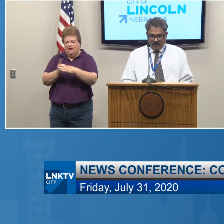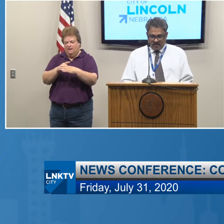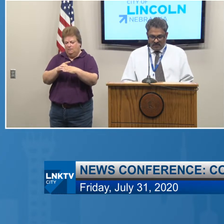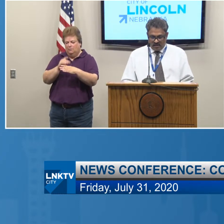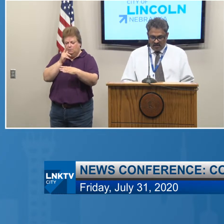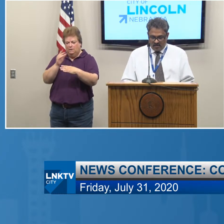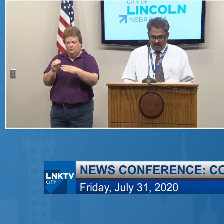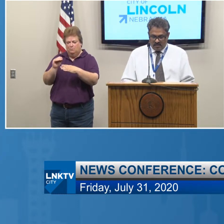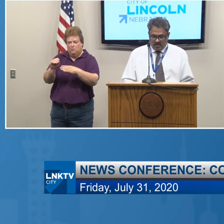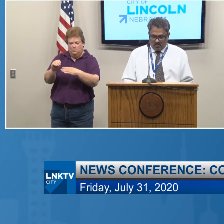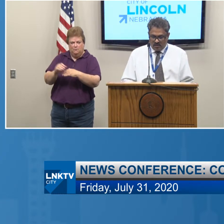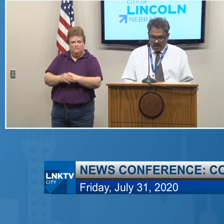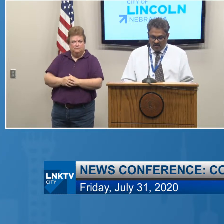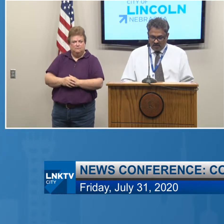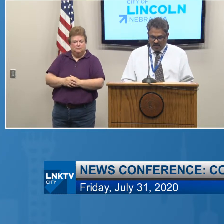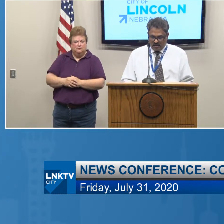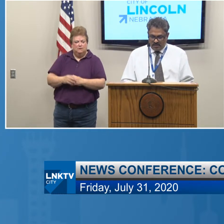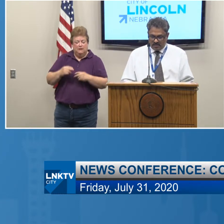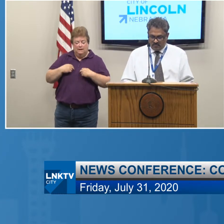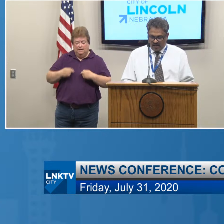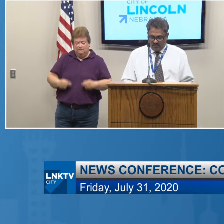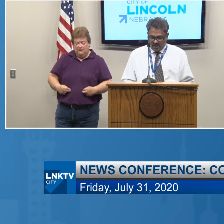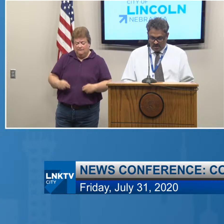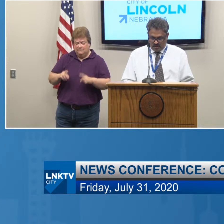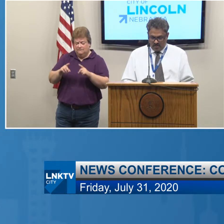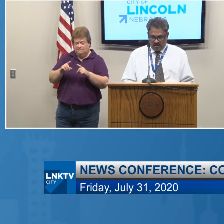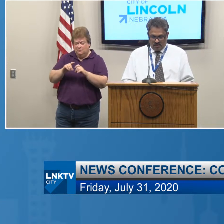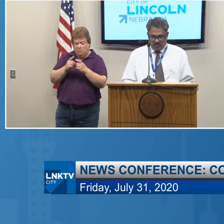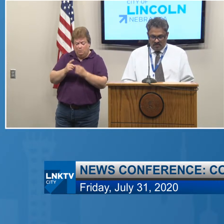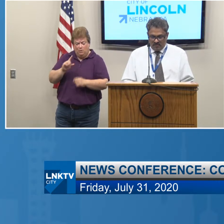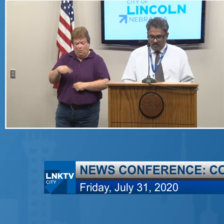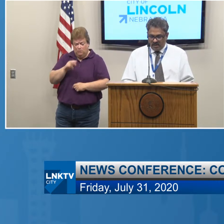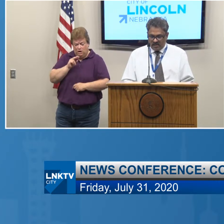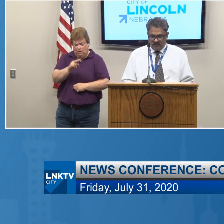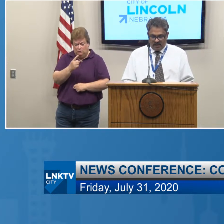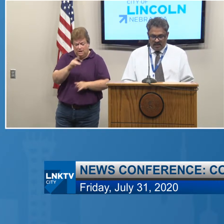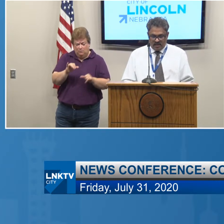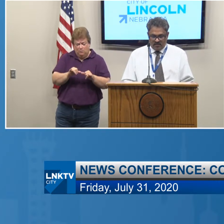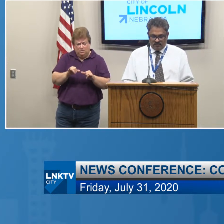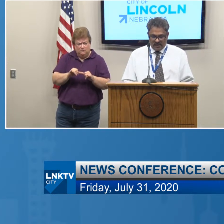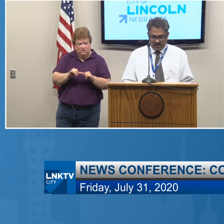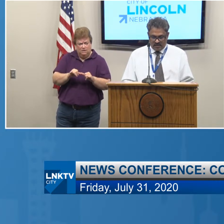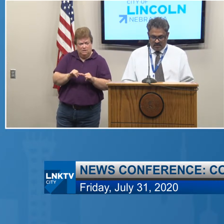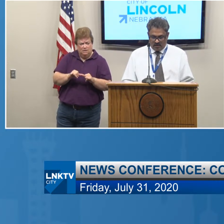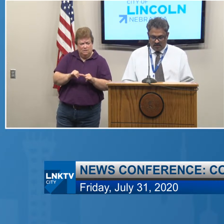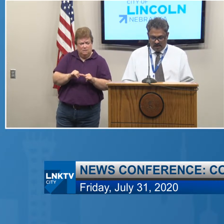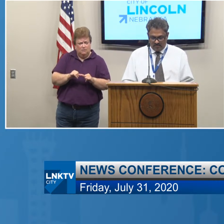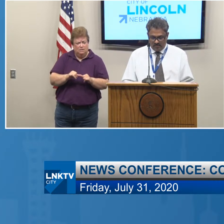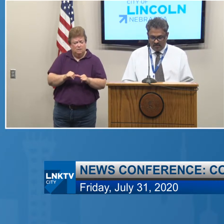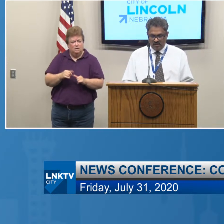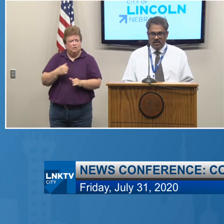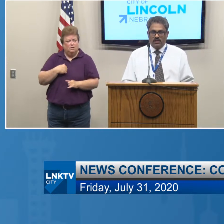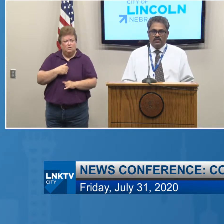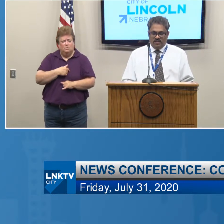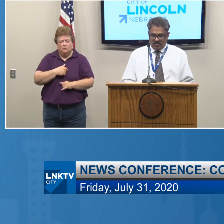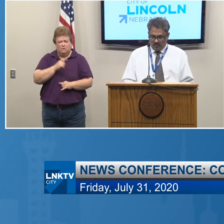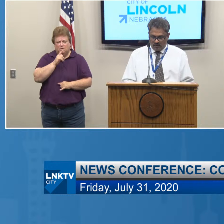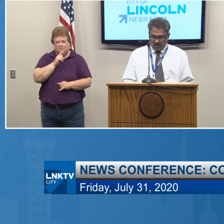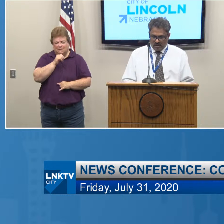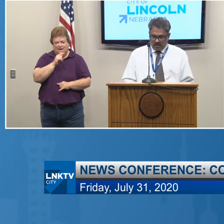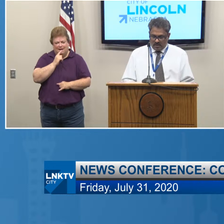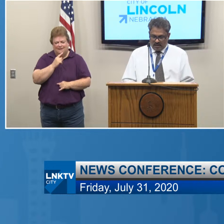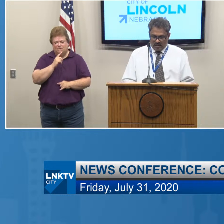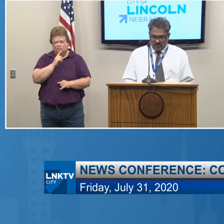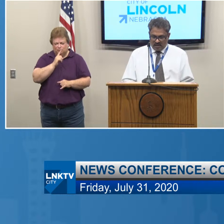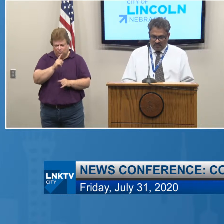health department only looked at just one measure, we would be at a variety of places on the map.